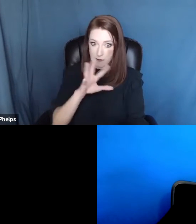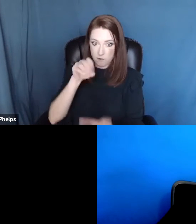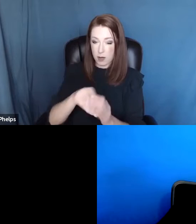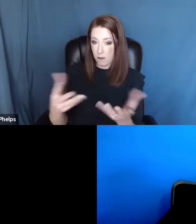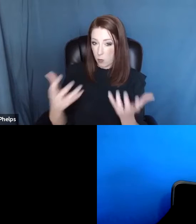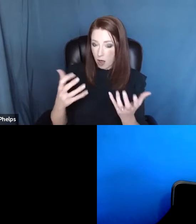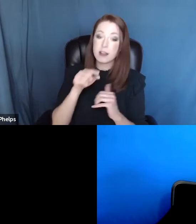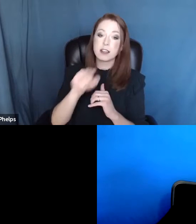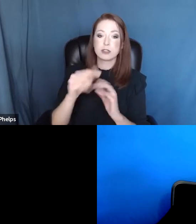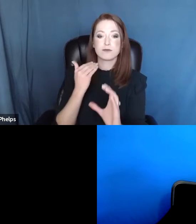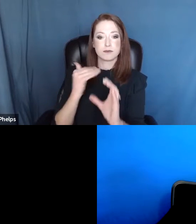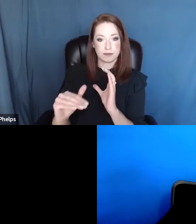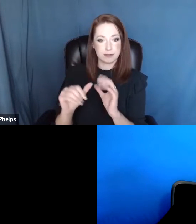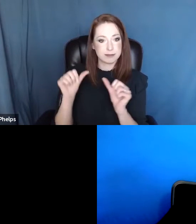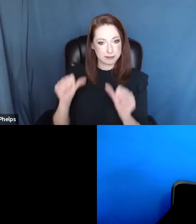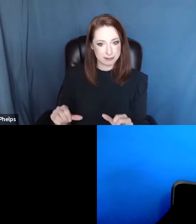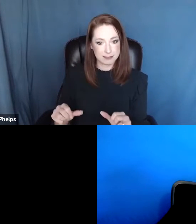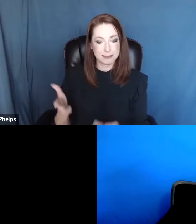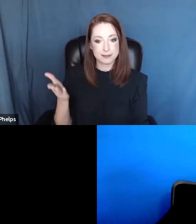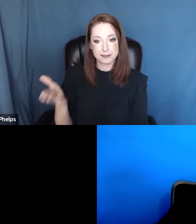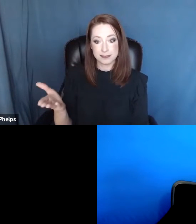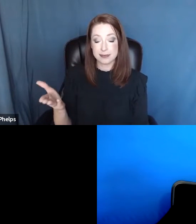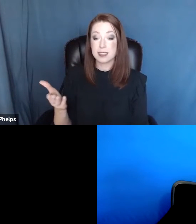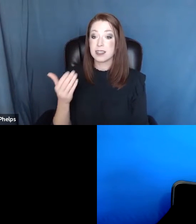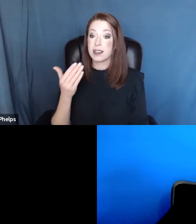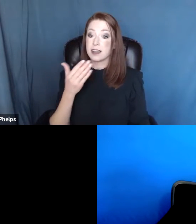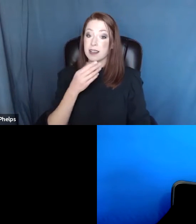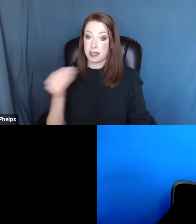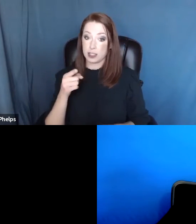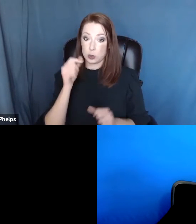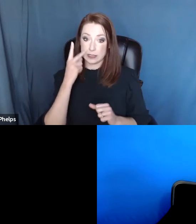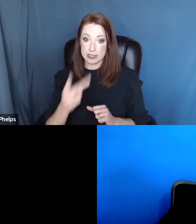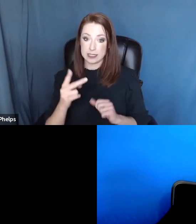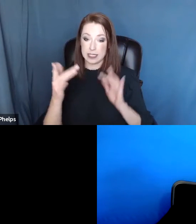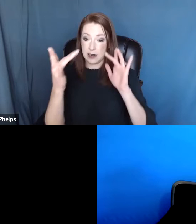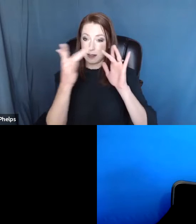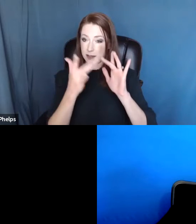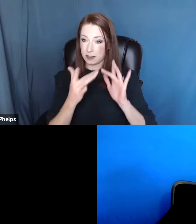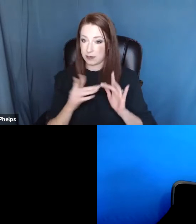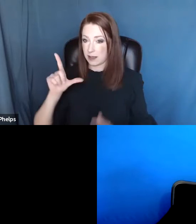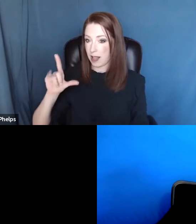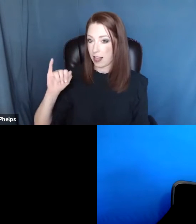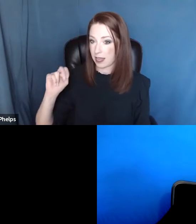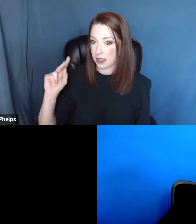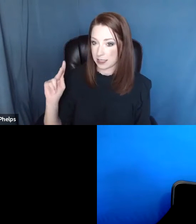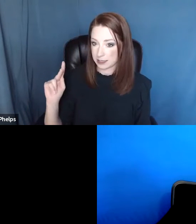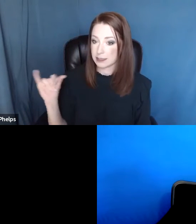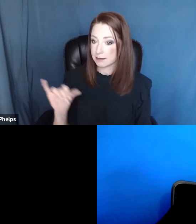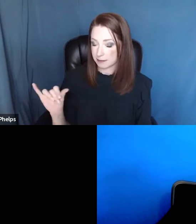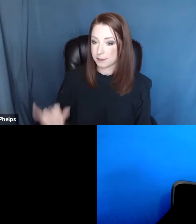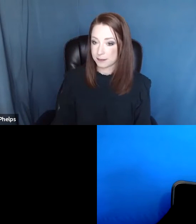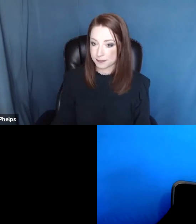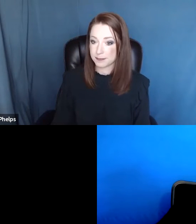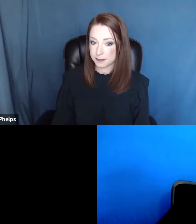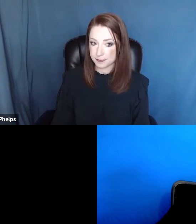that email address. It's also available on the links as well that